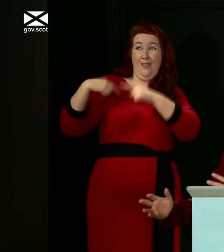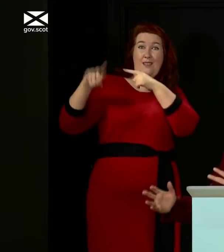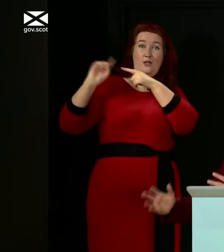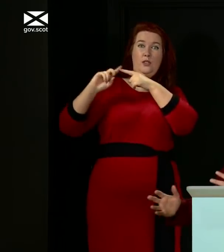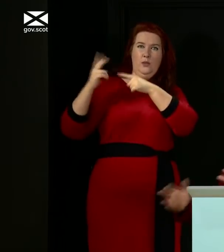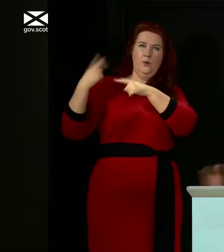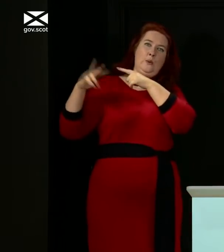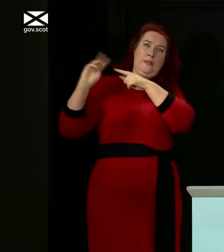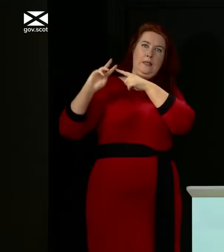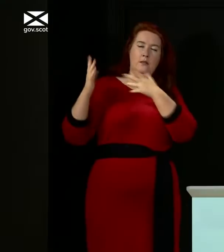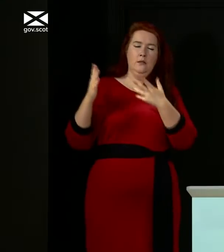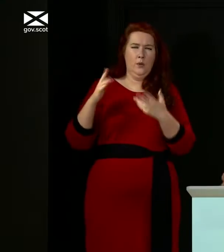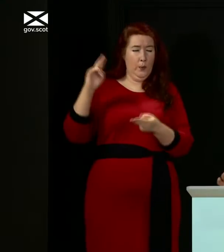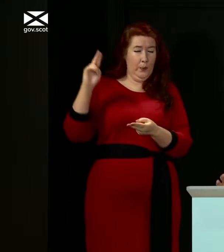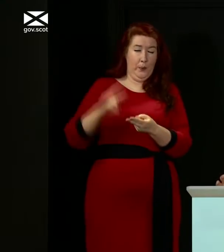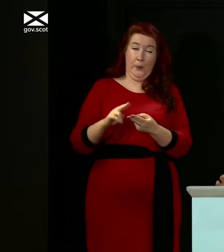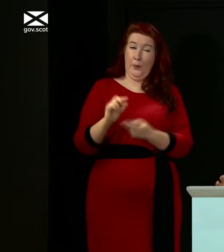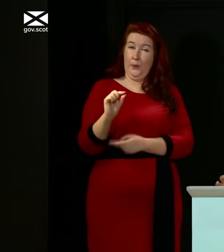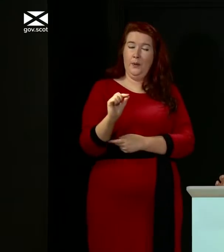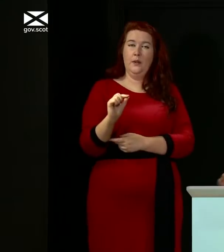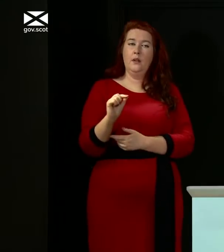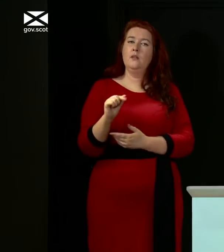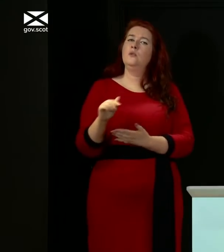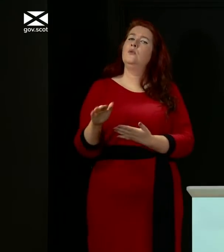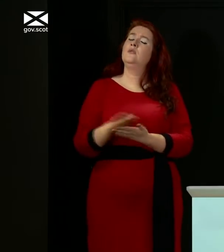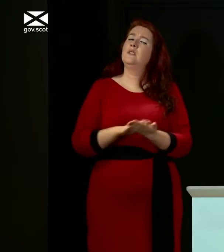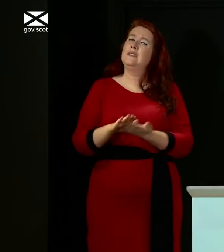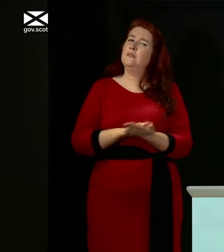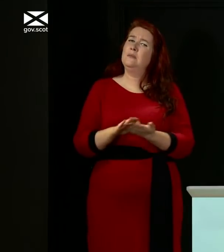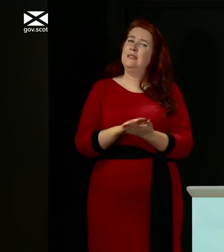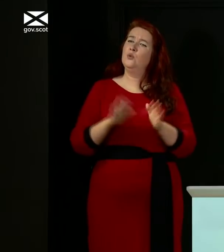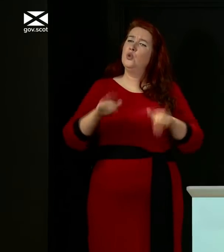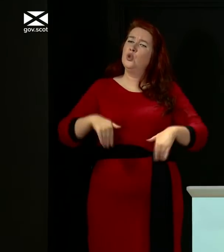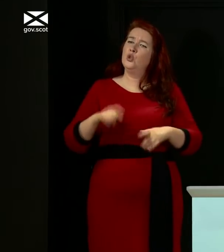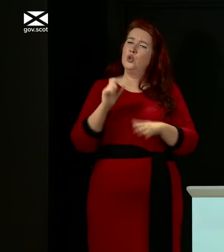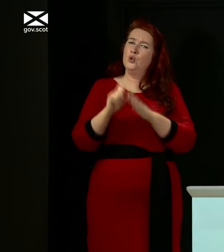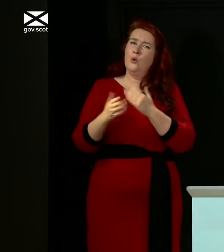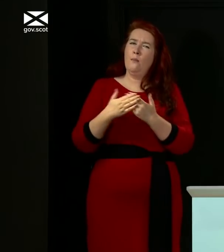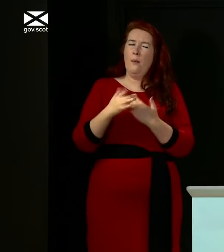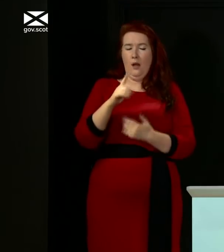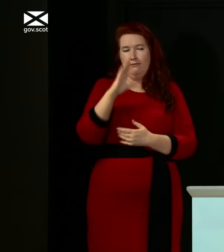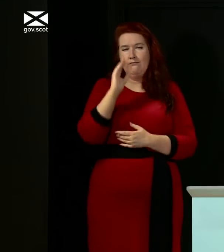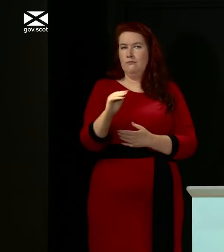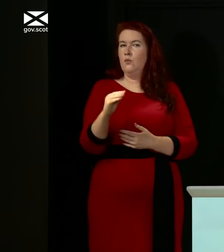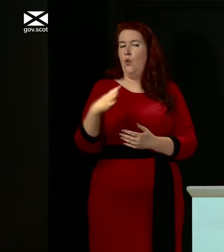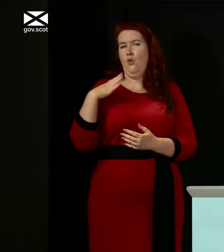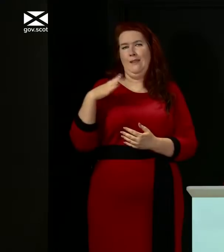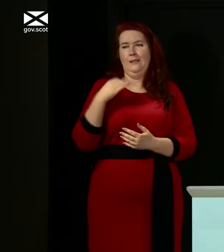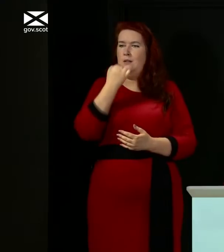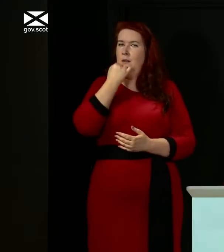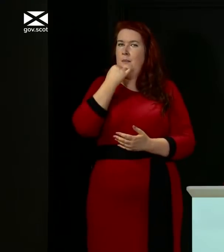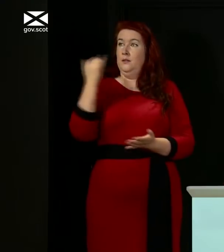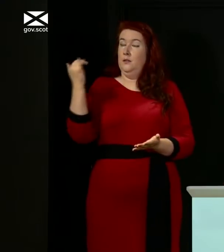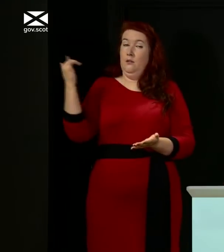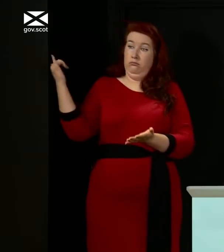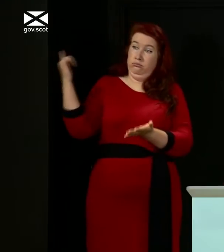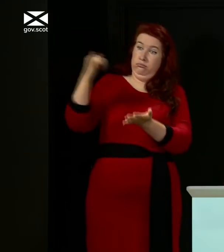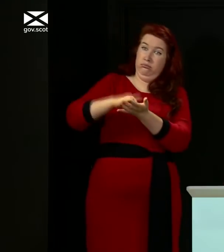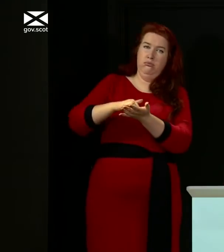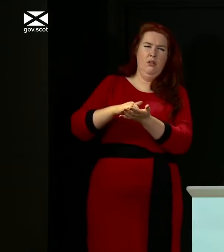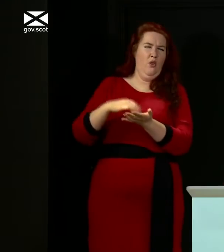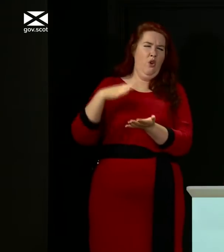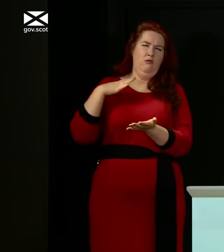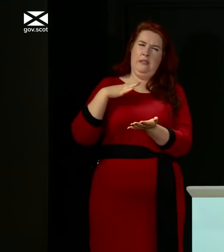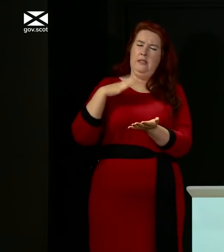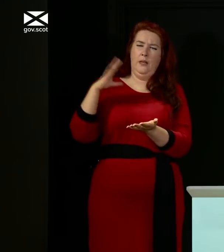December in the previous year. So that's not to say we couldn't and shouldn't do more, but to give some context, actually international travel